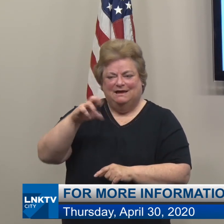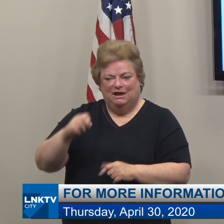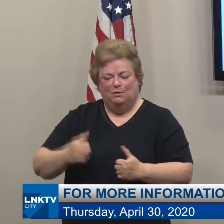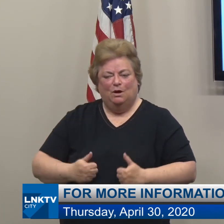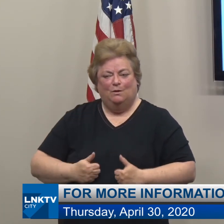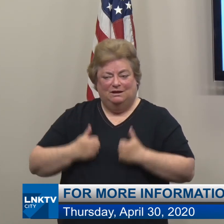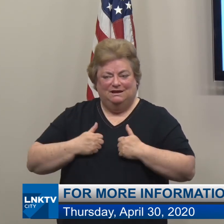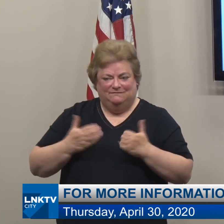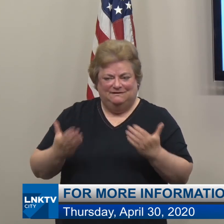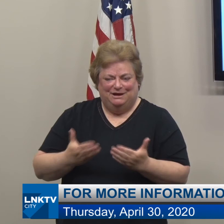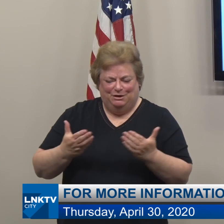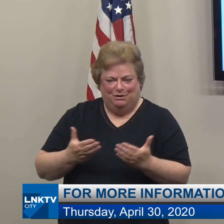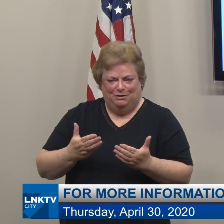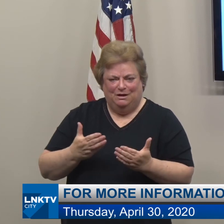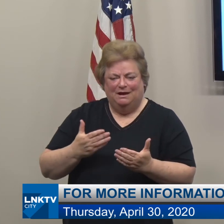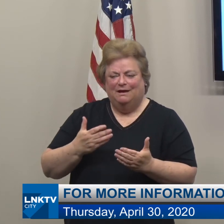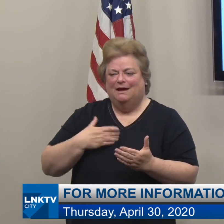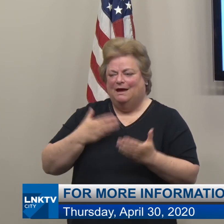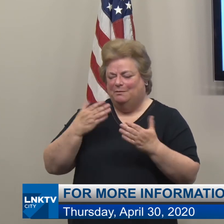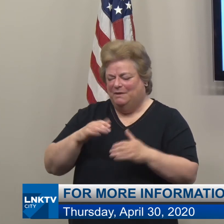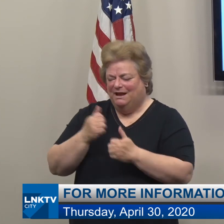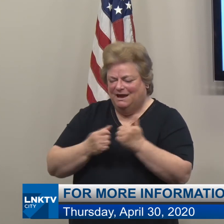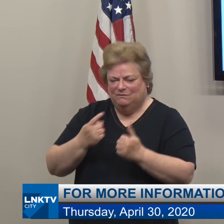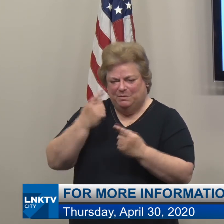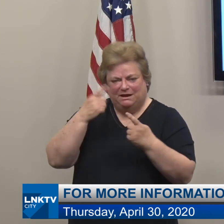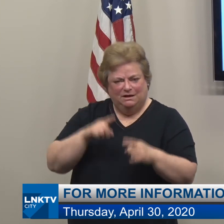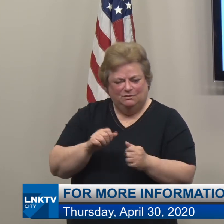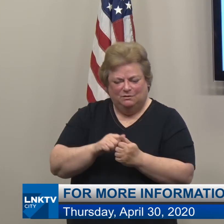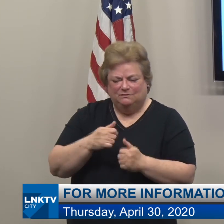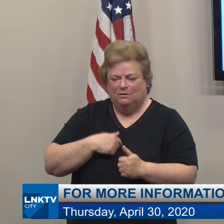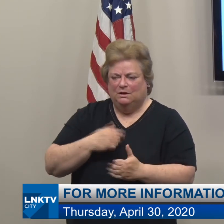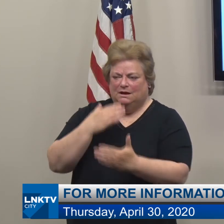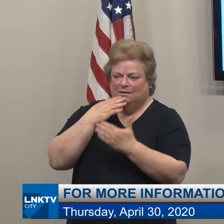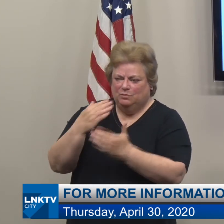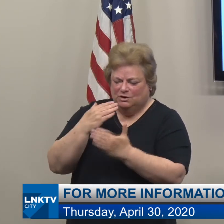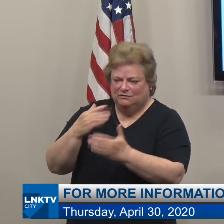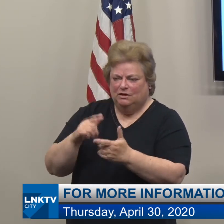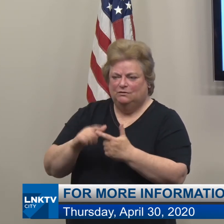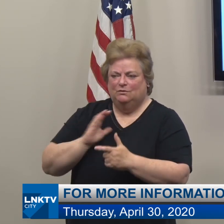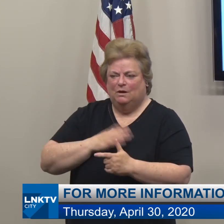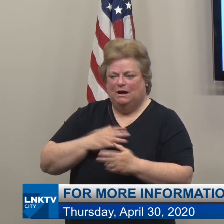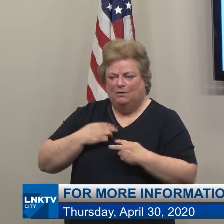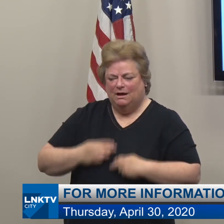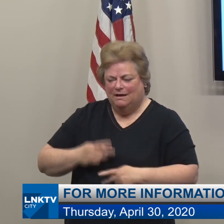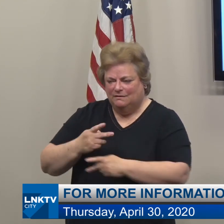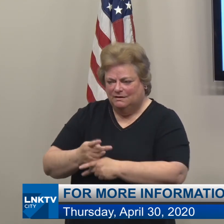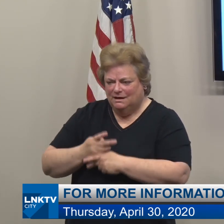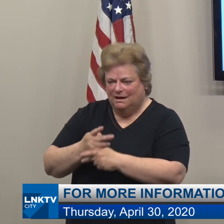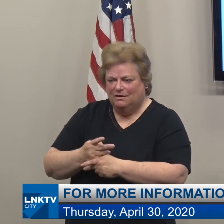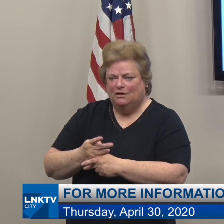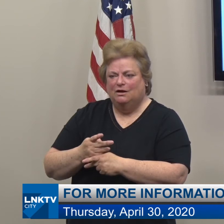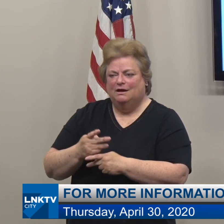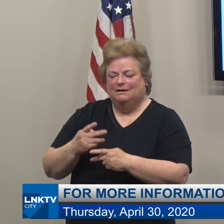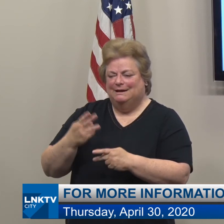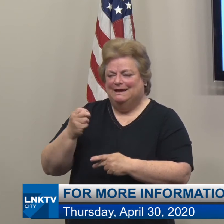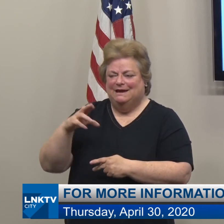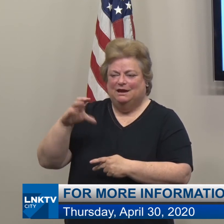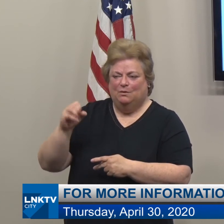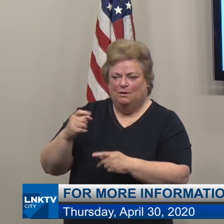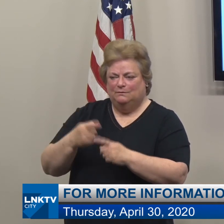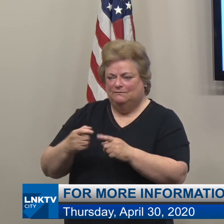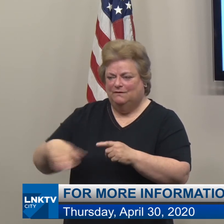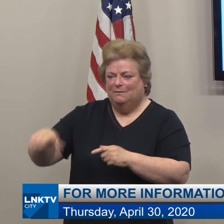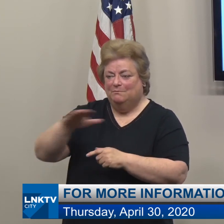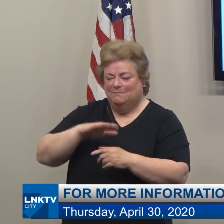everyone agrees with that. There's been an outpouring of appreciation for our healthcare heroes from members of our Lincoln community, which has